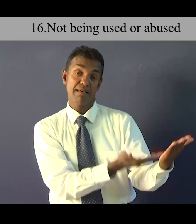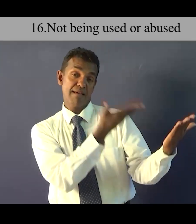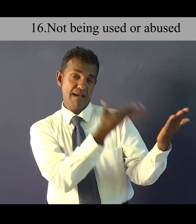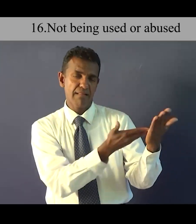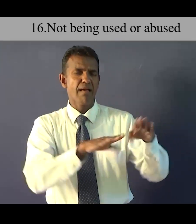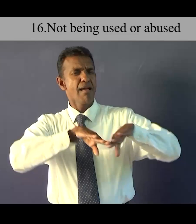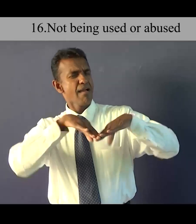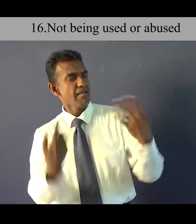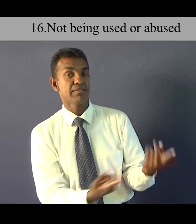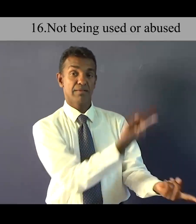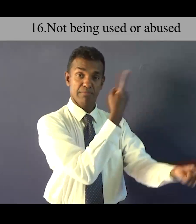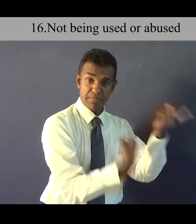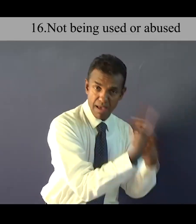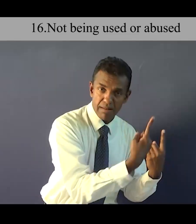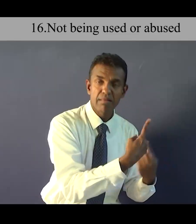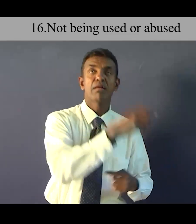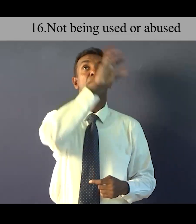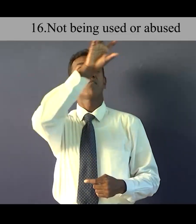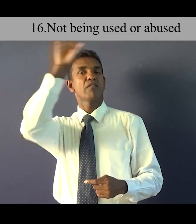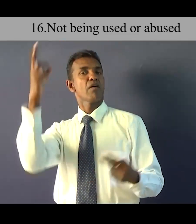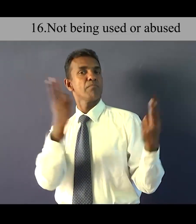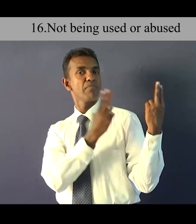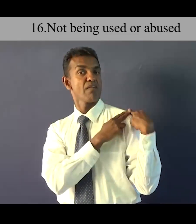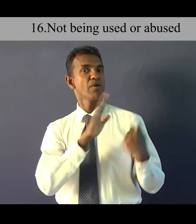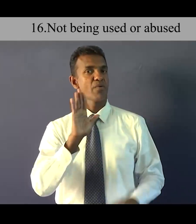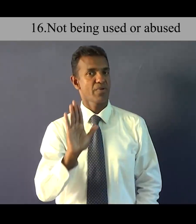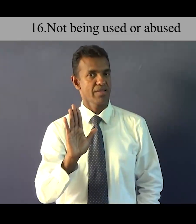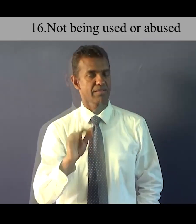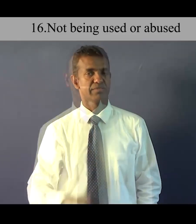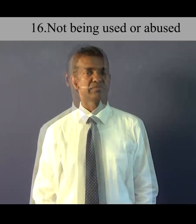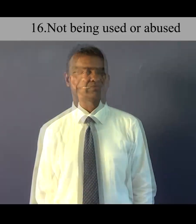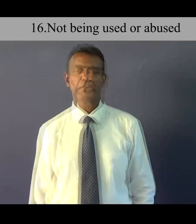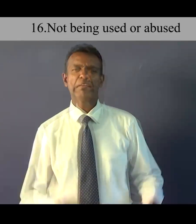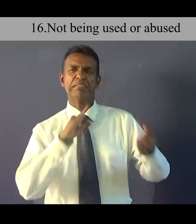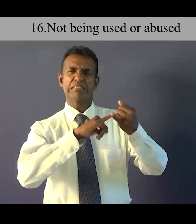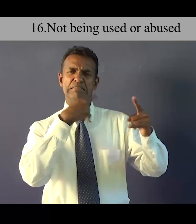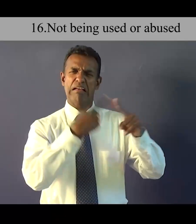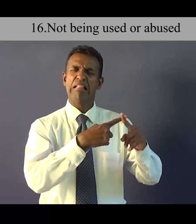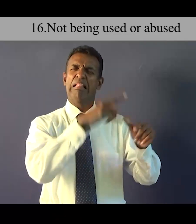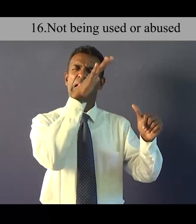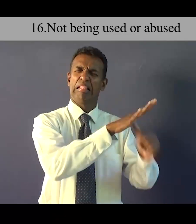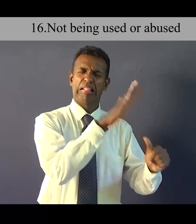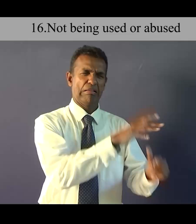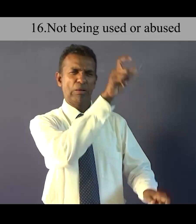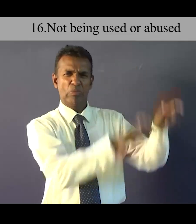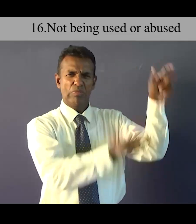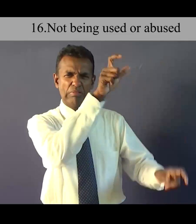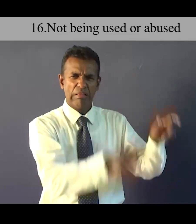abuse does not happen. Countries should make sure